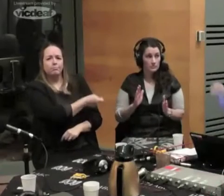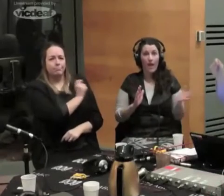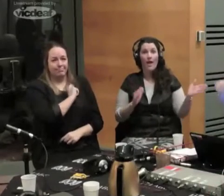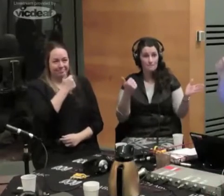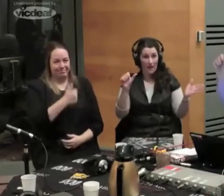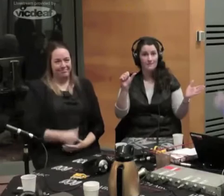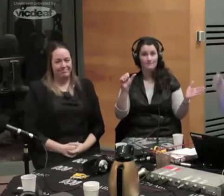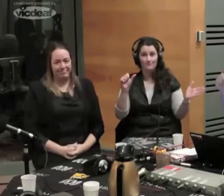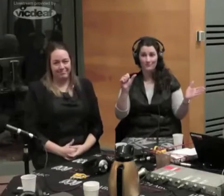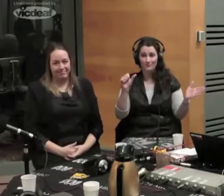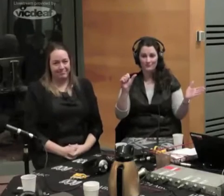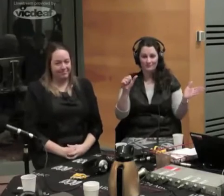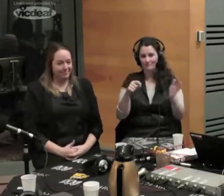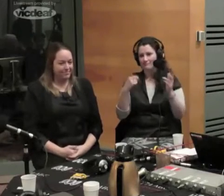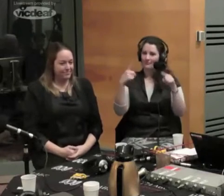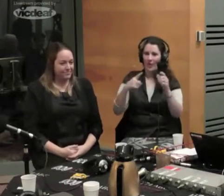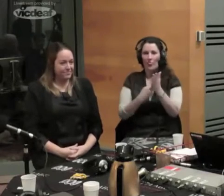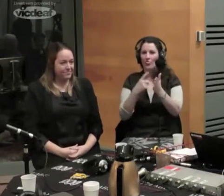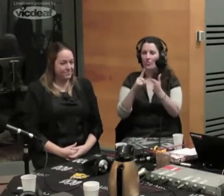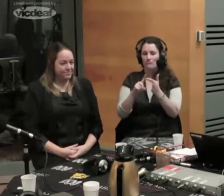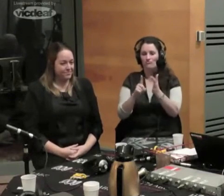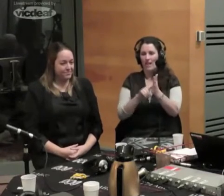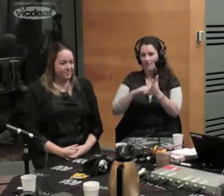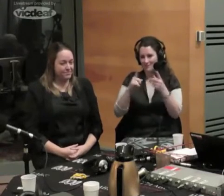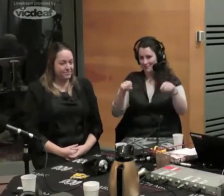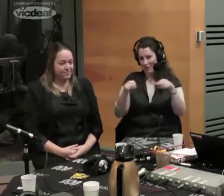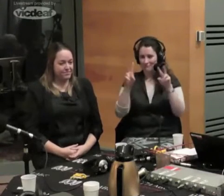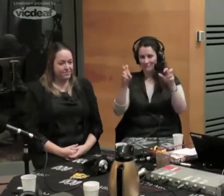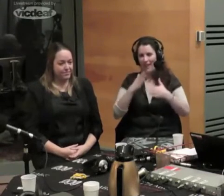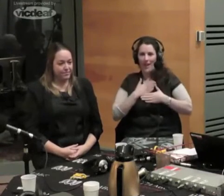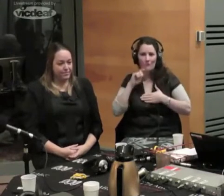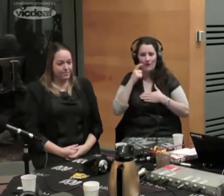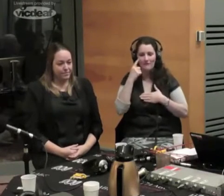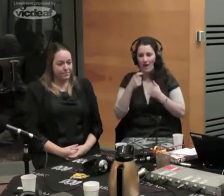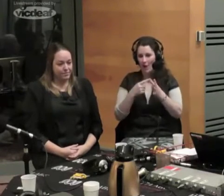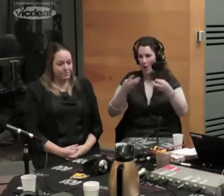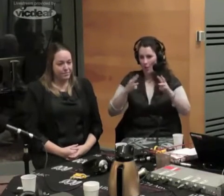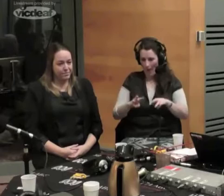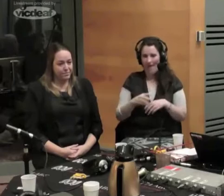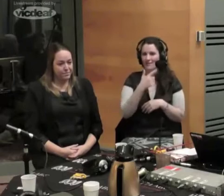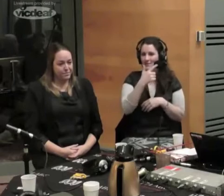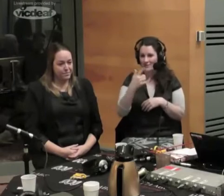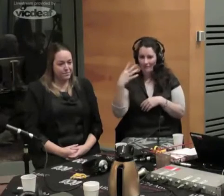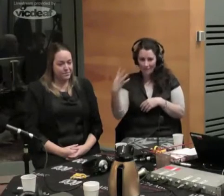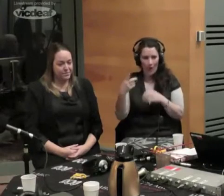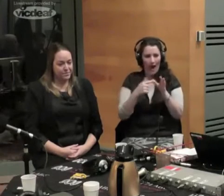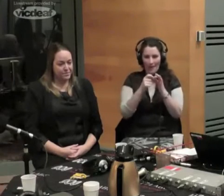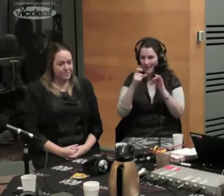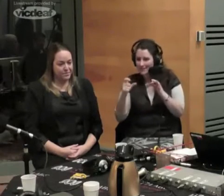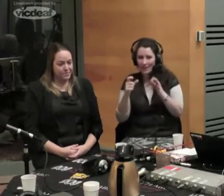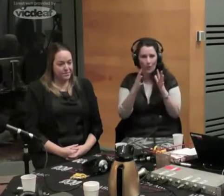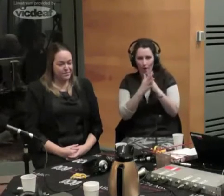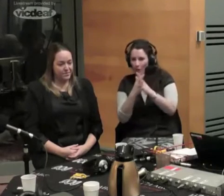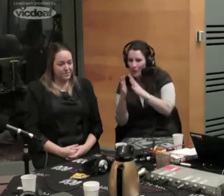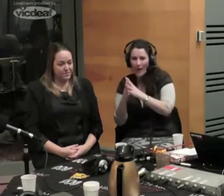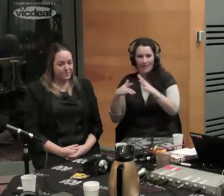The Reels, Love Will Find a Way, 20 minutes past 11 here on 774 ABC Melbourne, ABC Victoria Digital Radio and the World Wide Web. Our